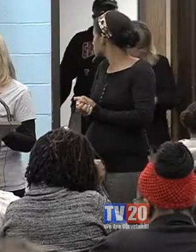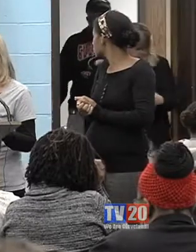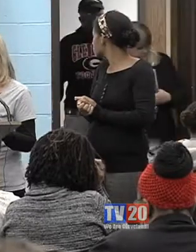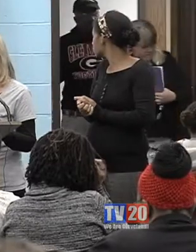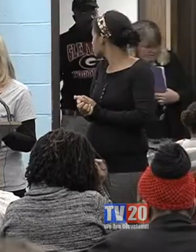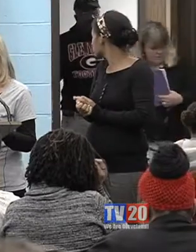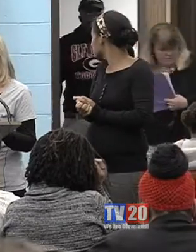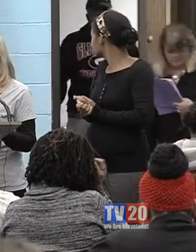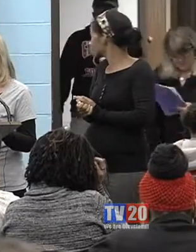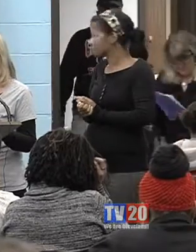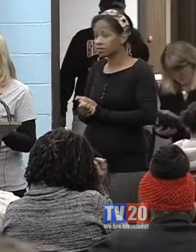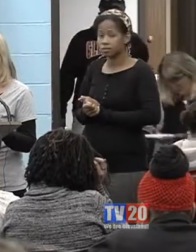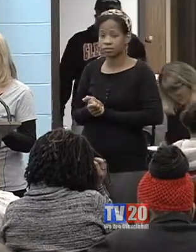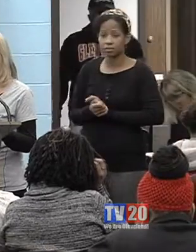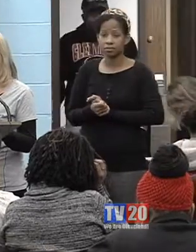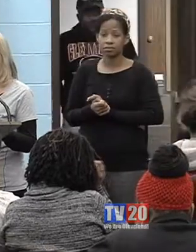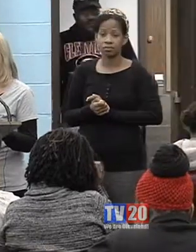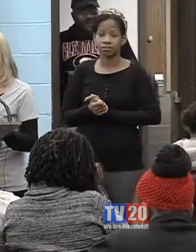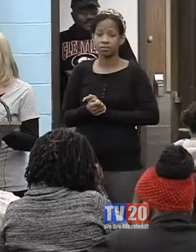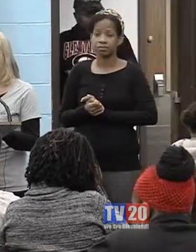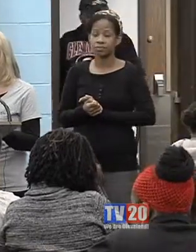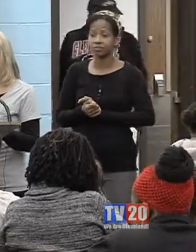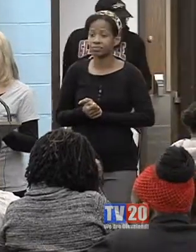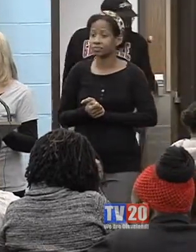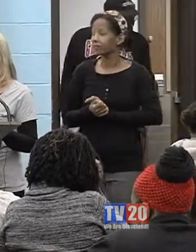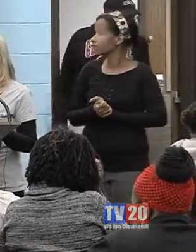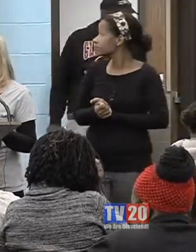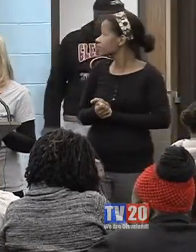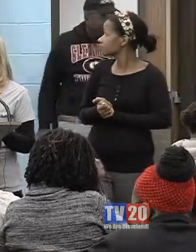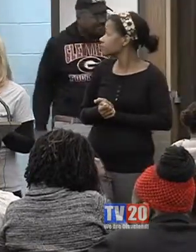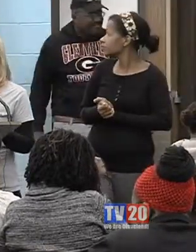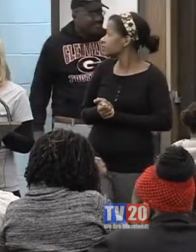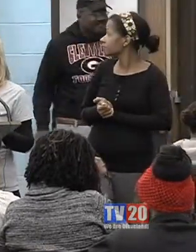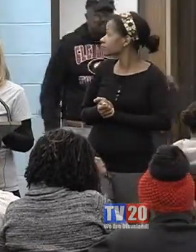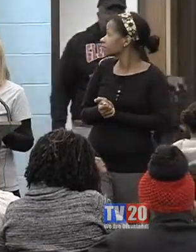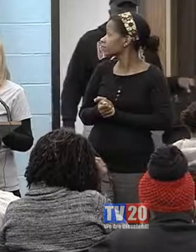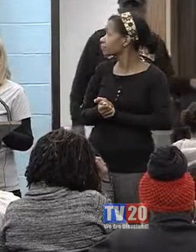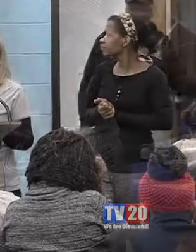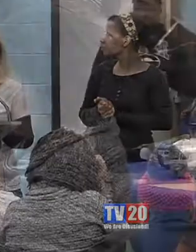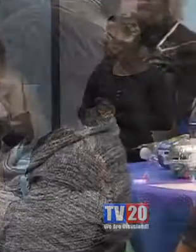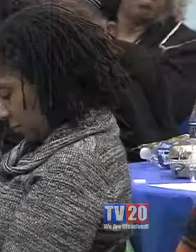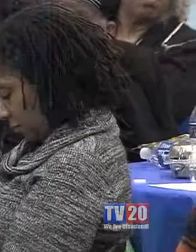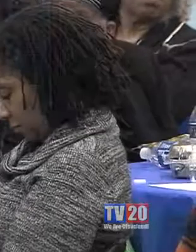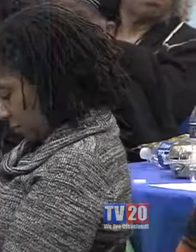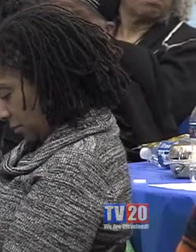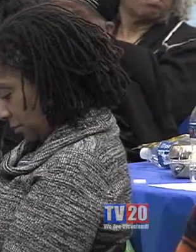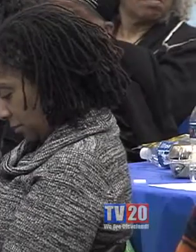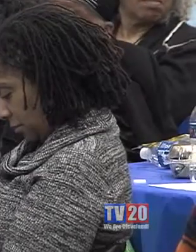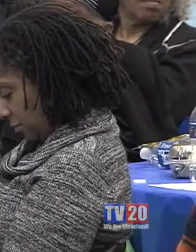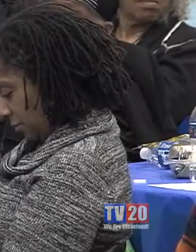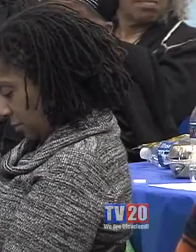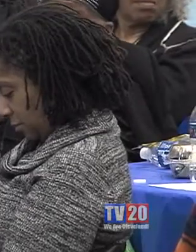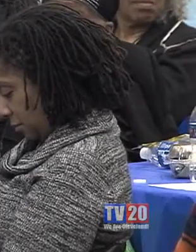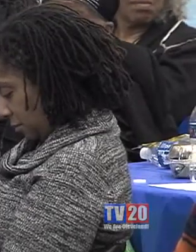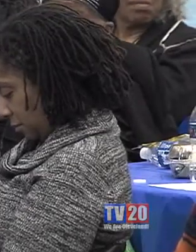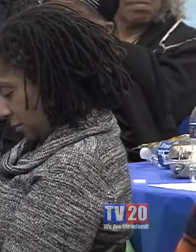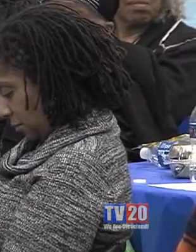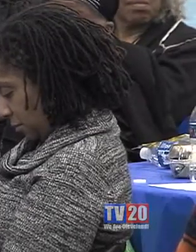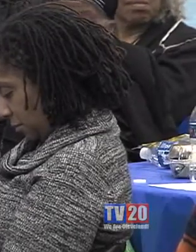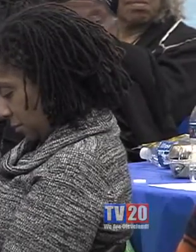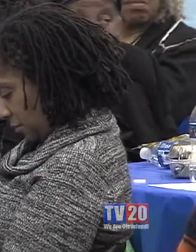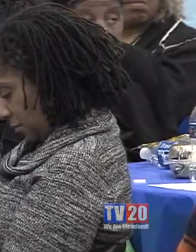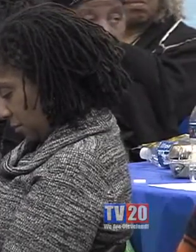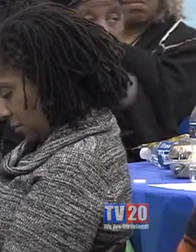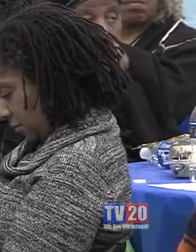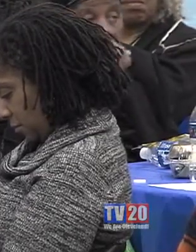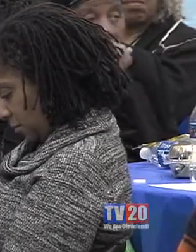distracting. Yes, right, good. And if there's a commotion or whatever, that's you need to describe that to the person. Yeah, let people know. Maybe